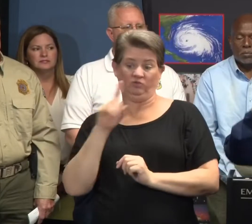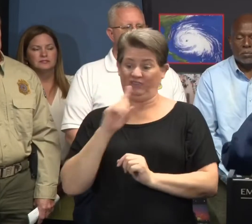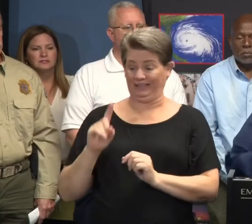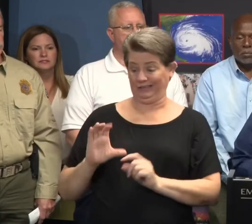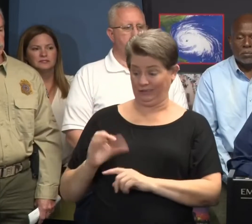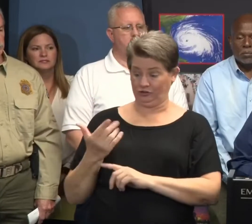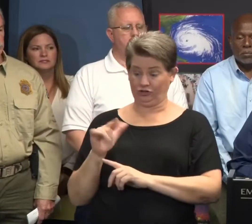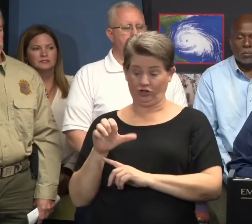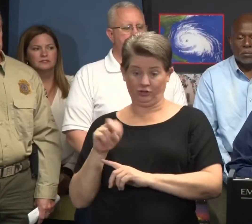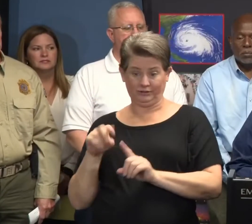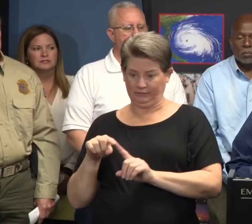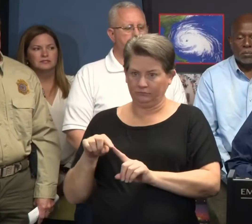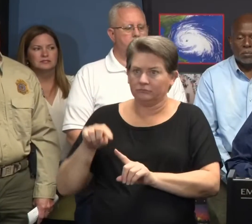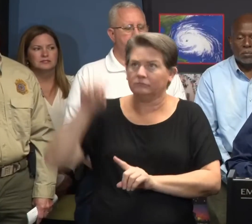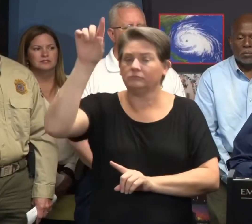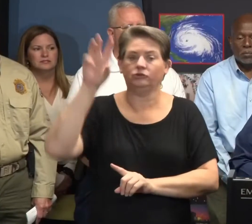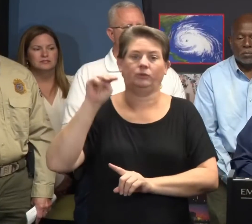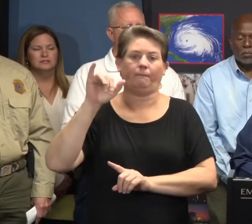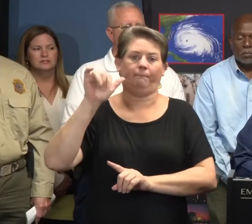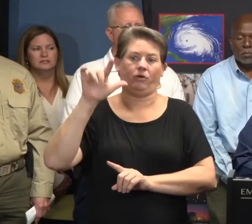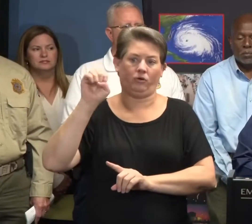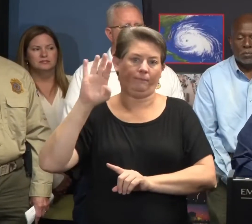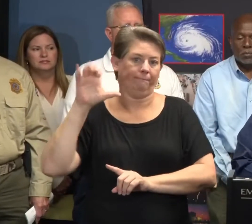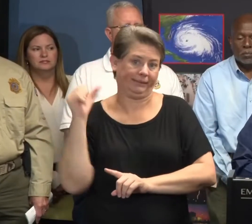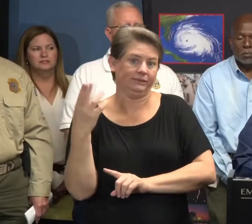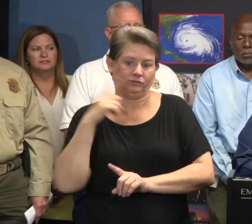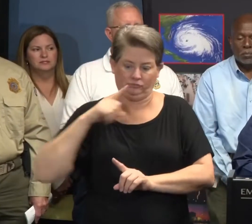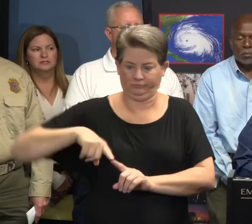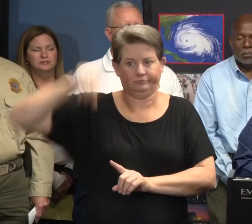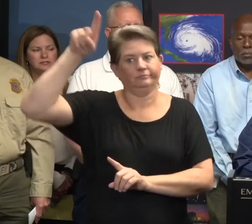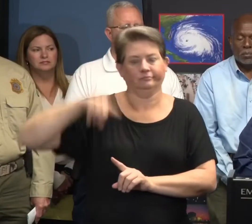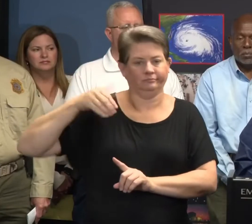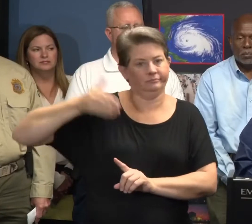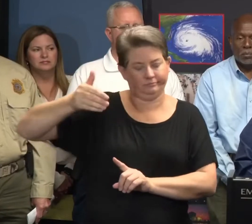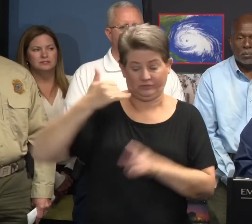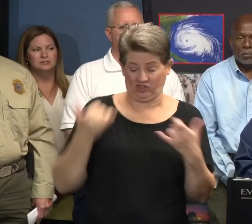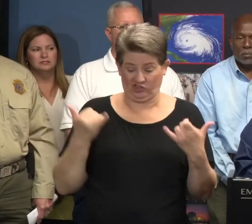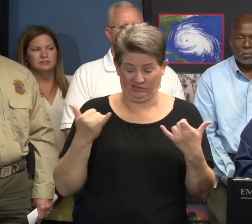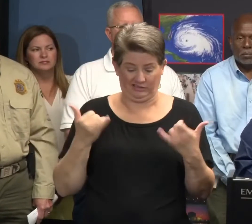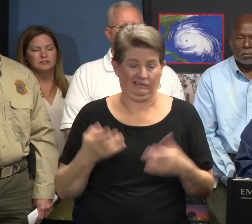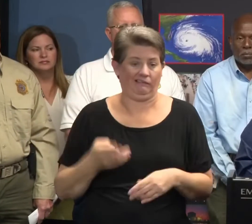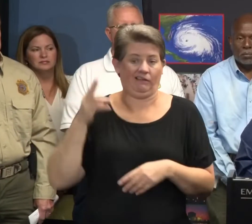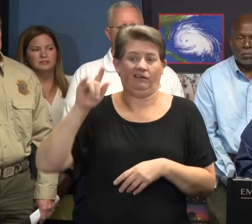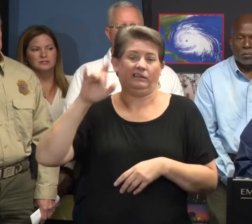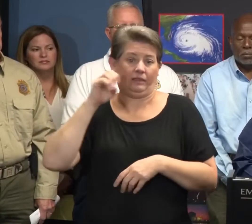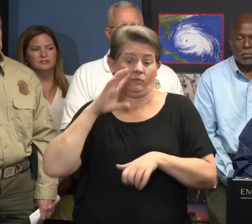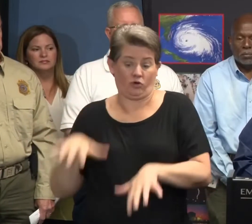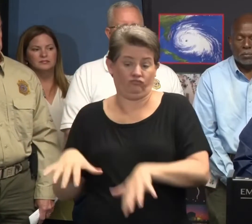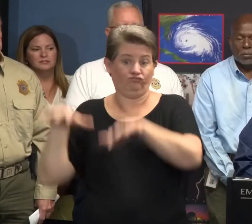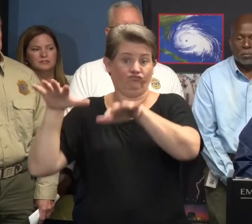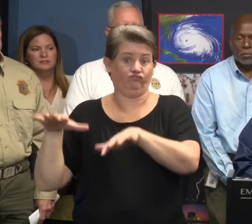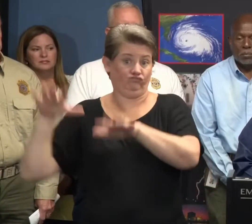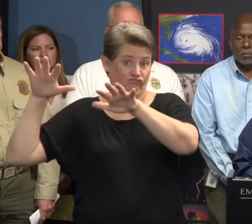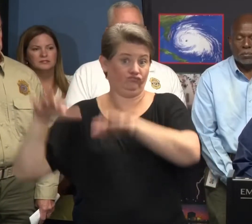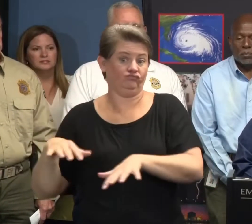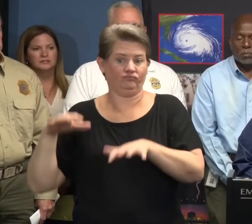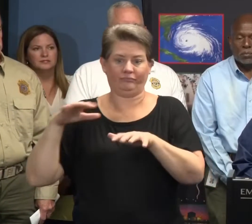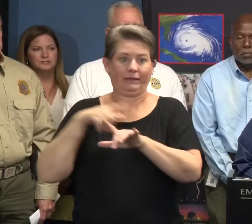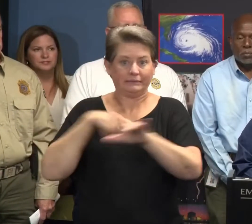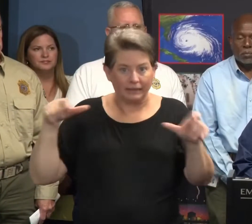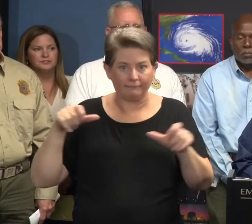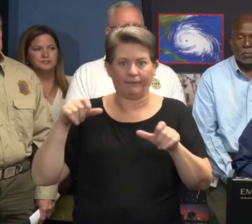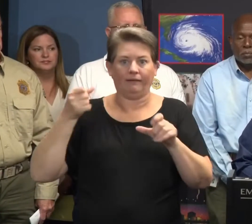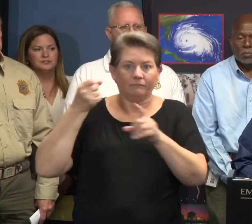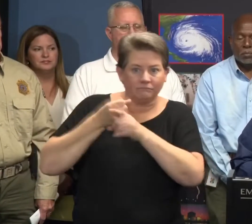Charleston all the way up to Myrtle Beach, as the tide, currently at high tide, so as that tide is here and the storm's coming in at the same